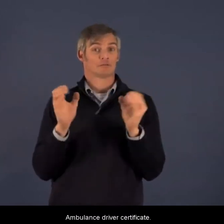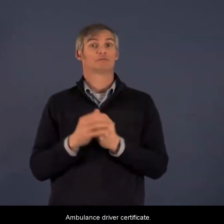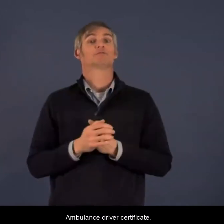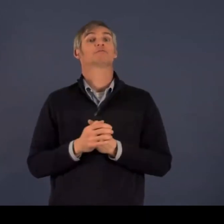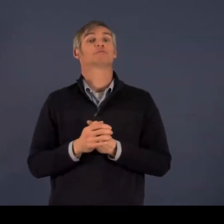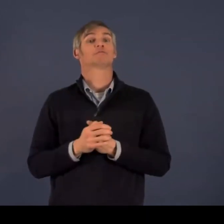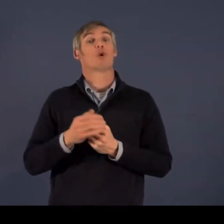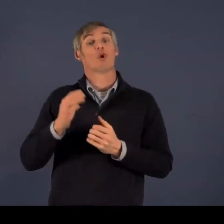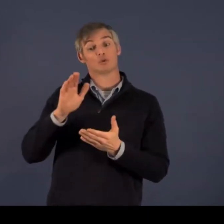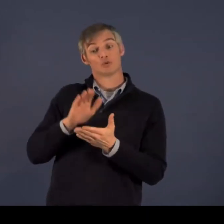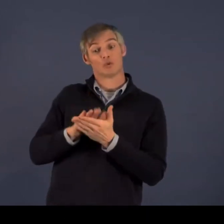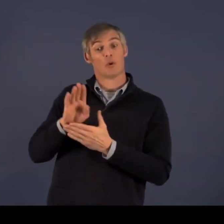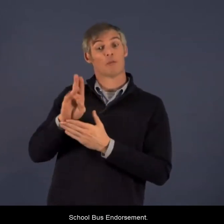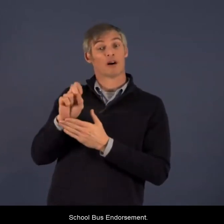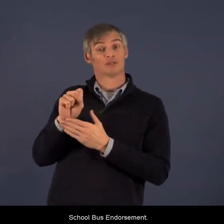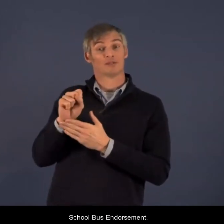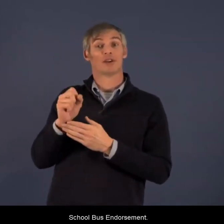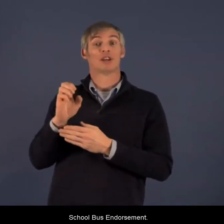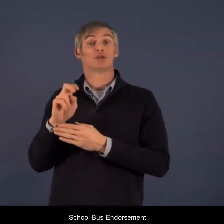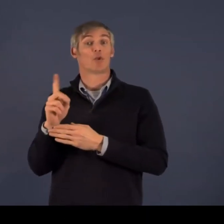certificate, school bus endorsement,